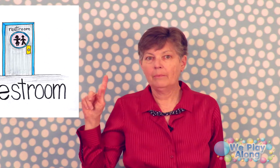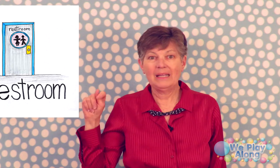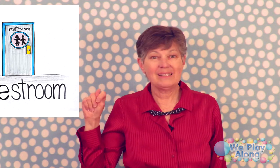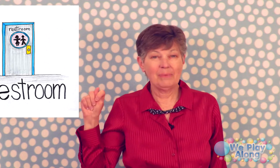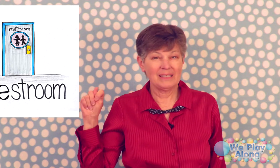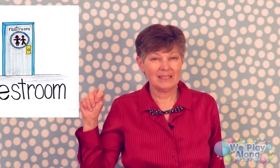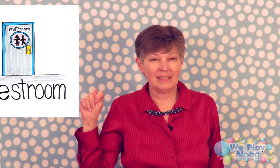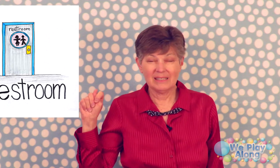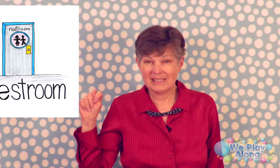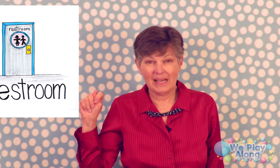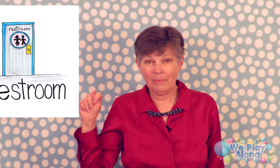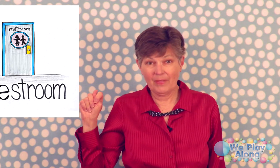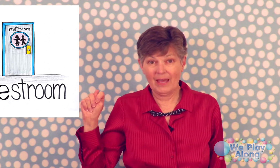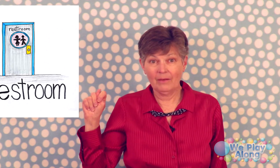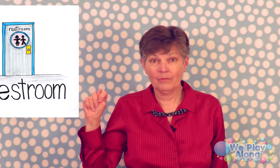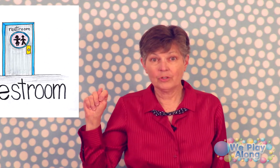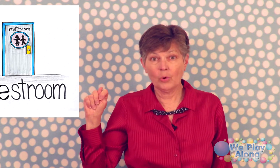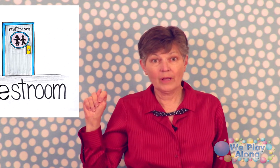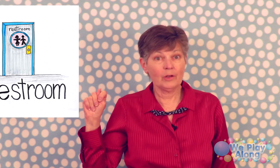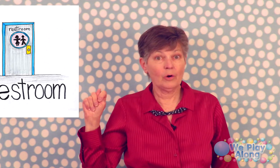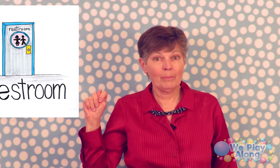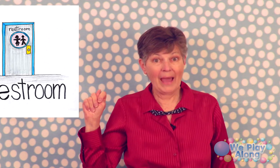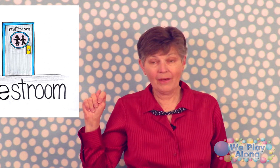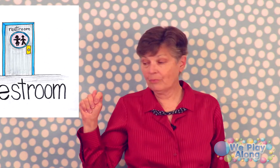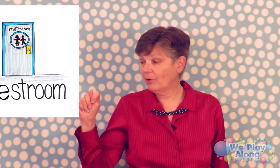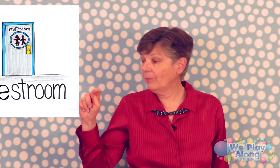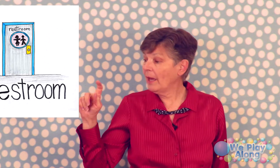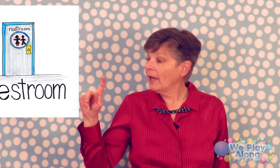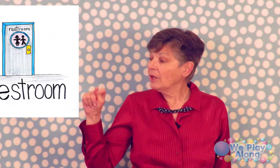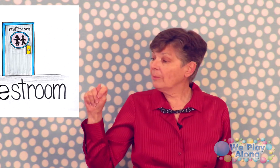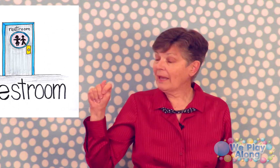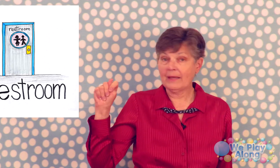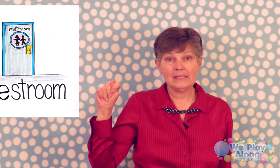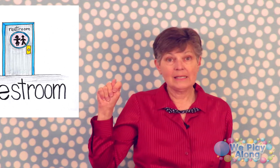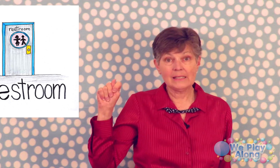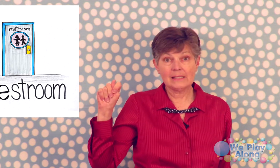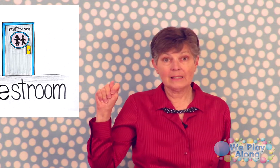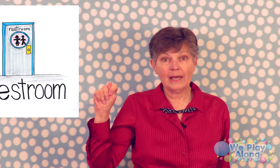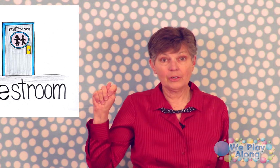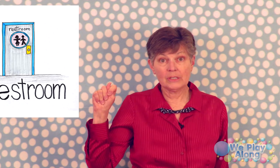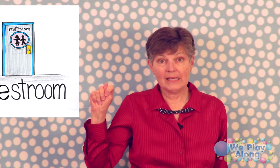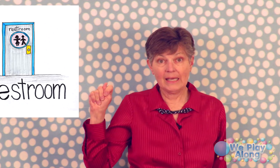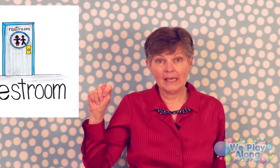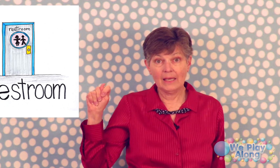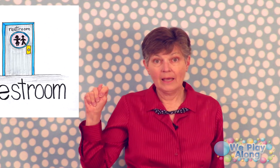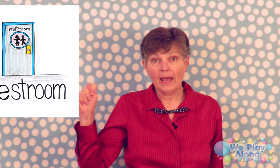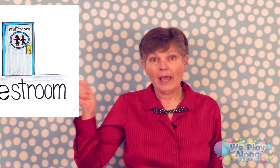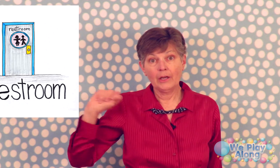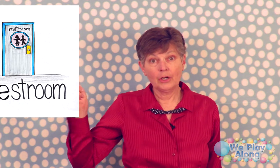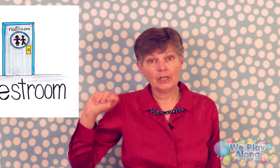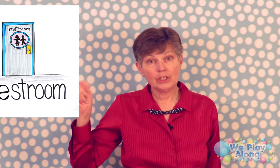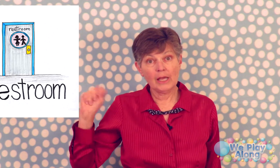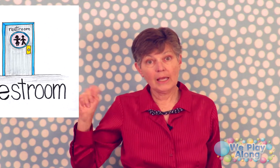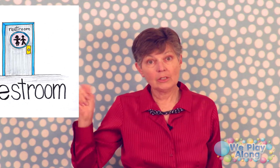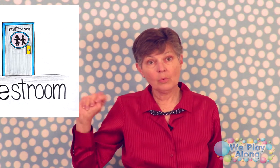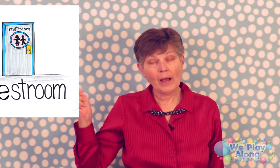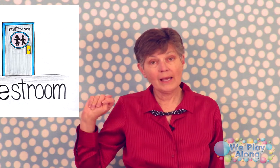means basic, it's the same thing for toilet or bathroom. You make a, this is the letter T, and you're going to shake it